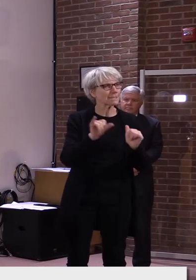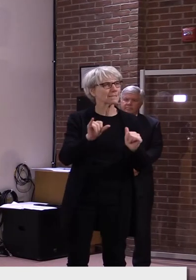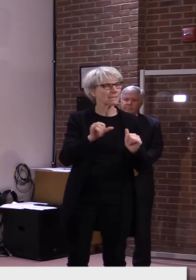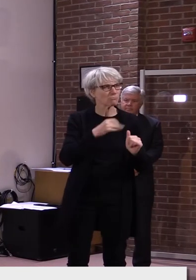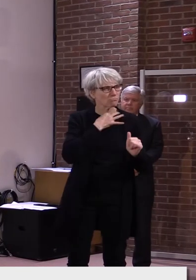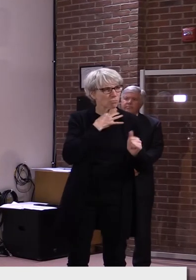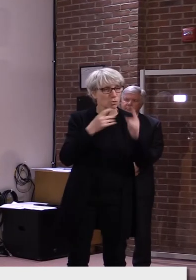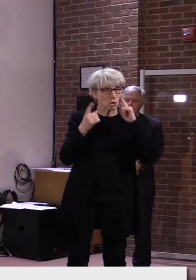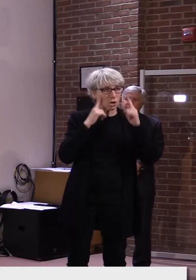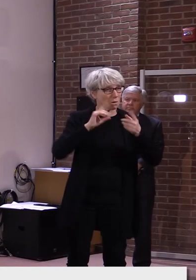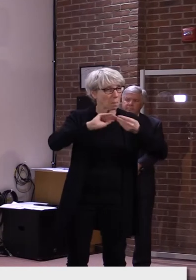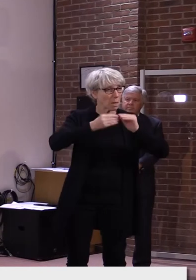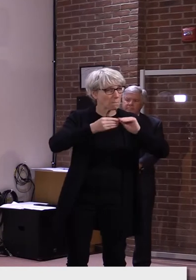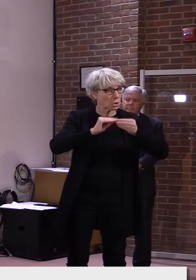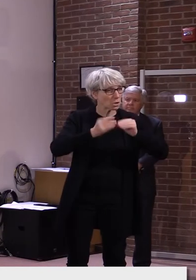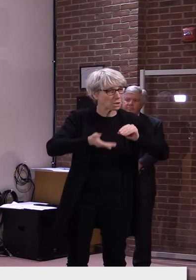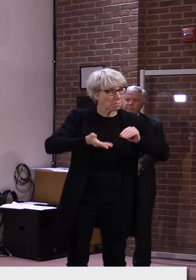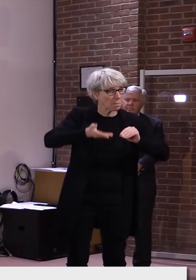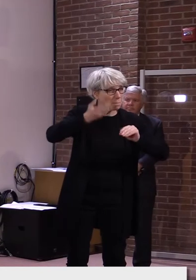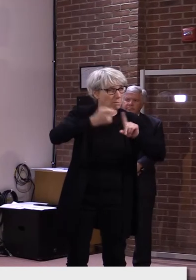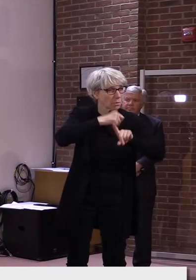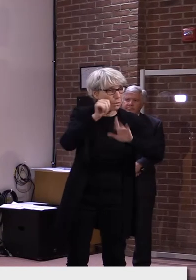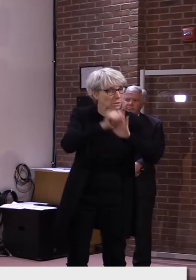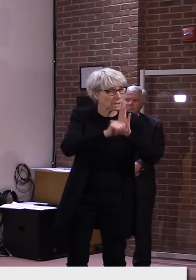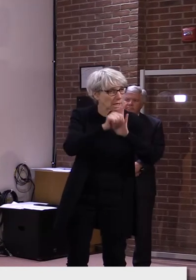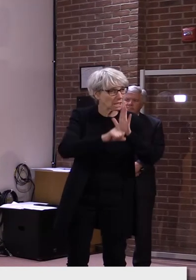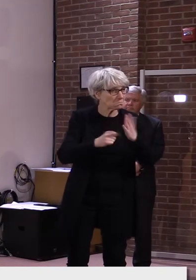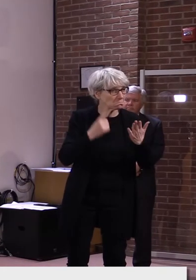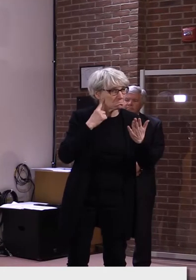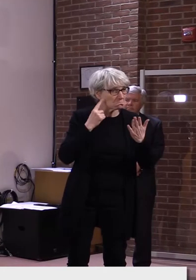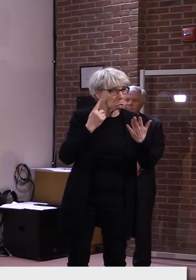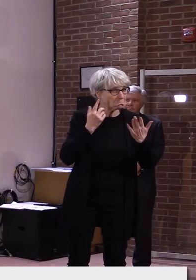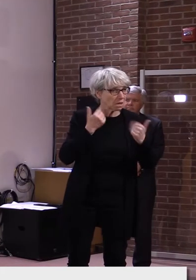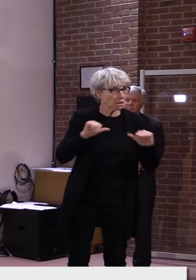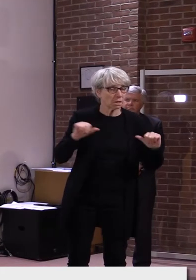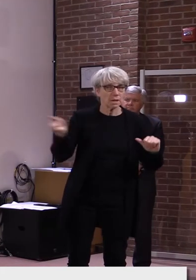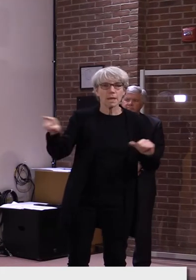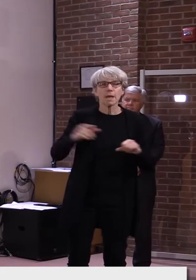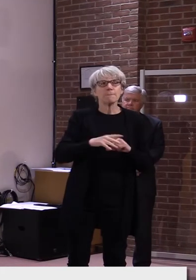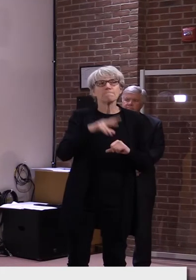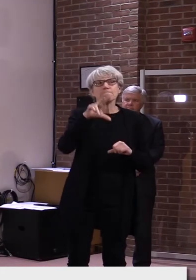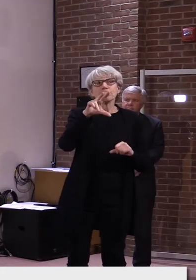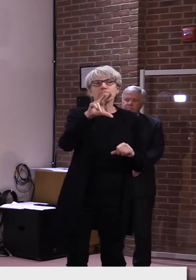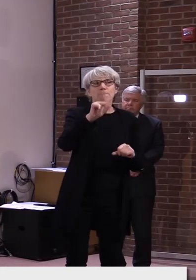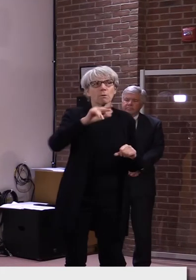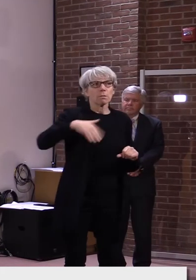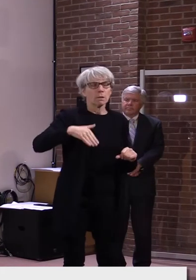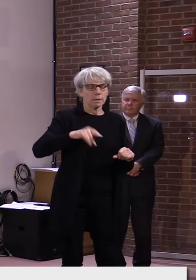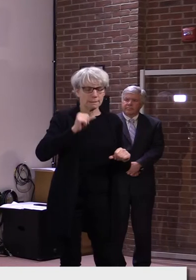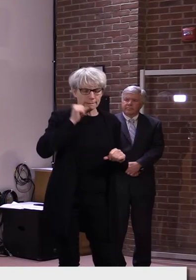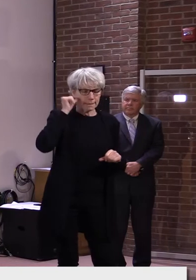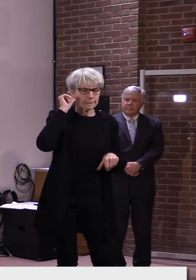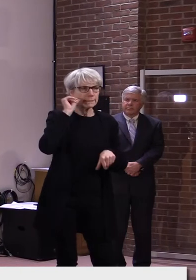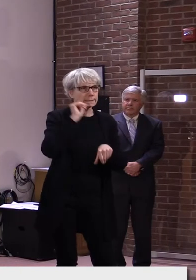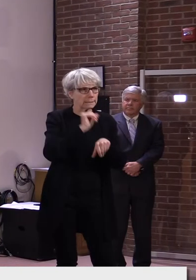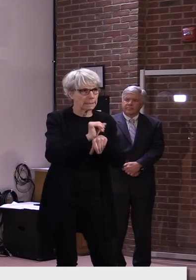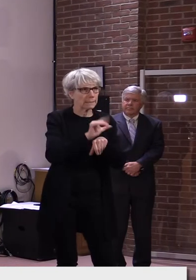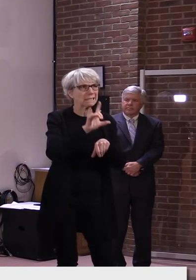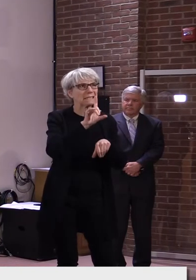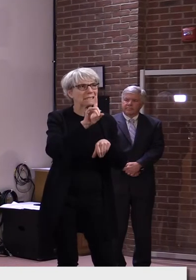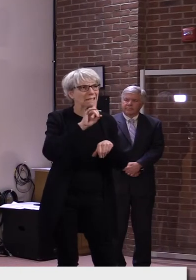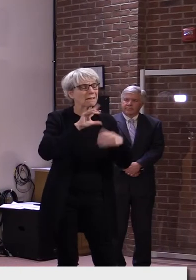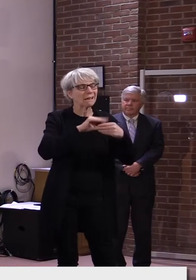Or have not. I received a report last night, but it didn't include the data from